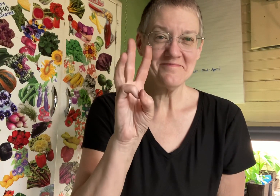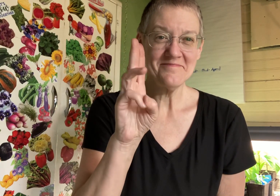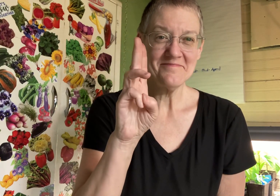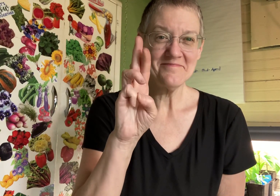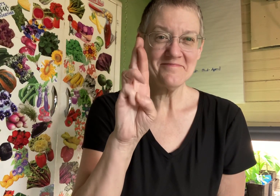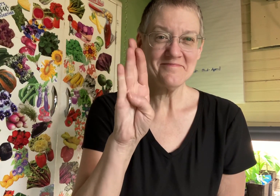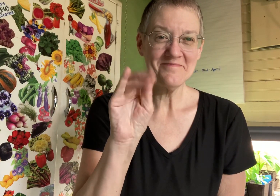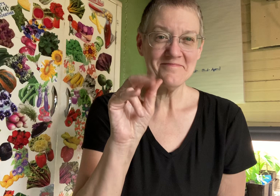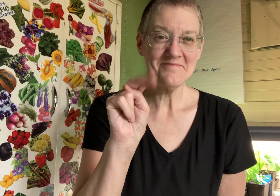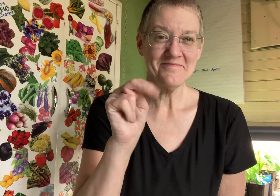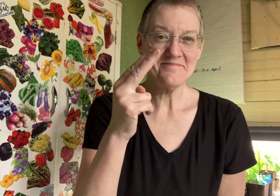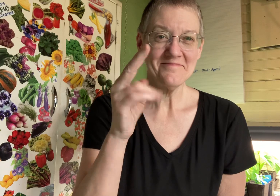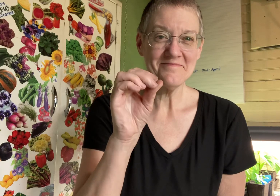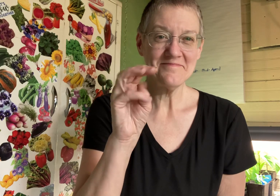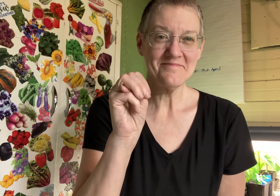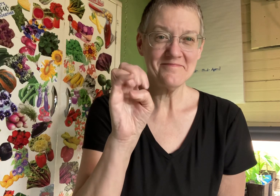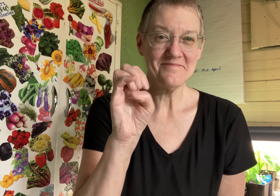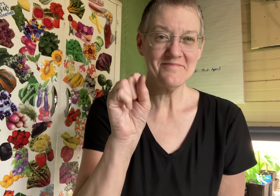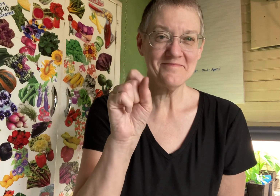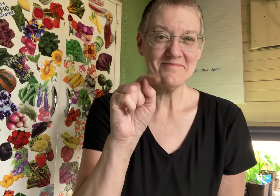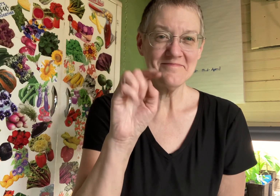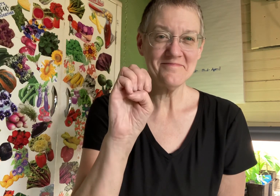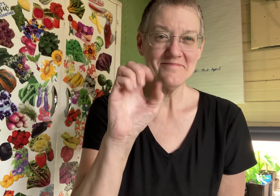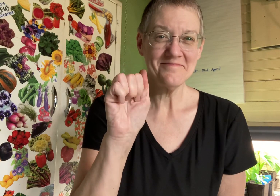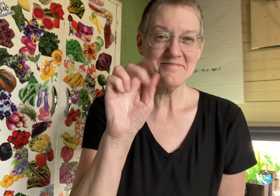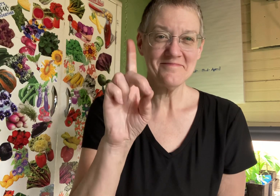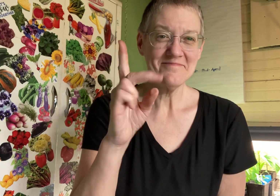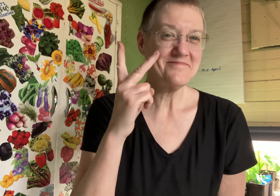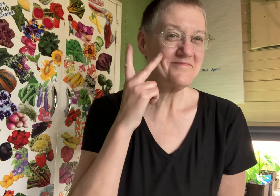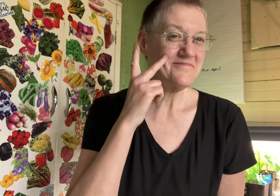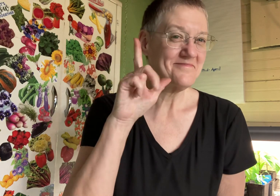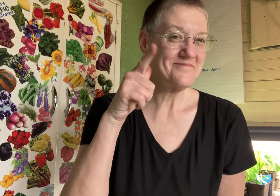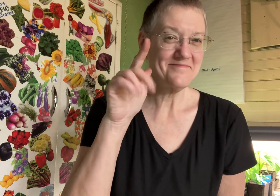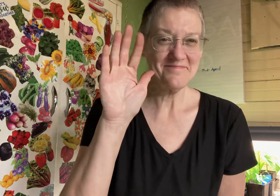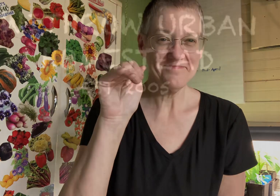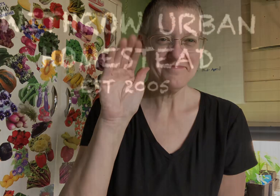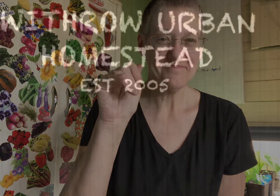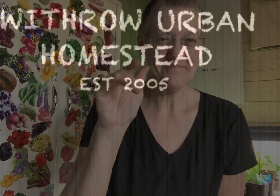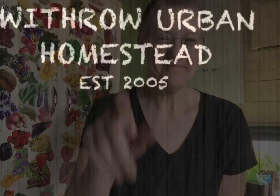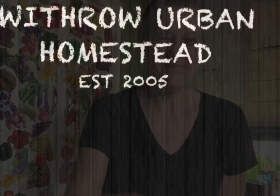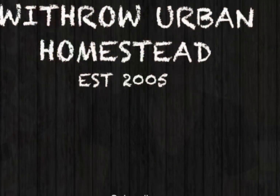Urban Homestead. See you later. Bye-bye.